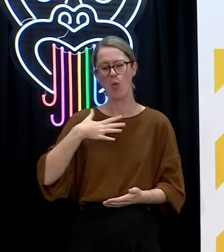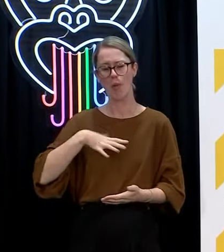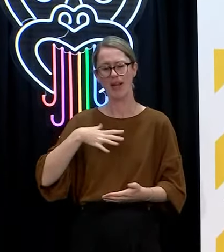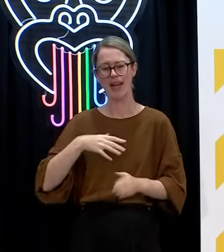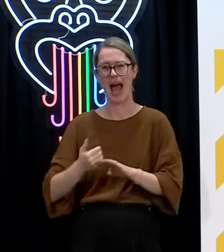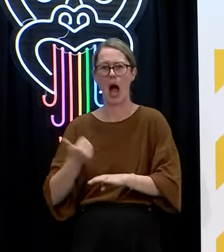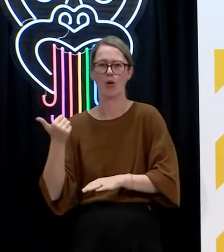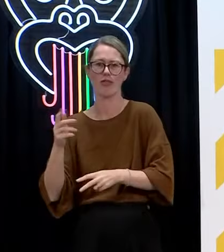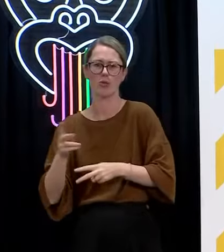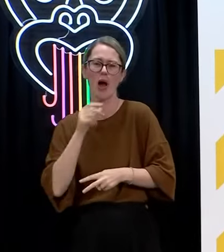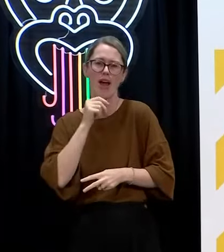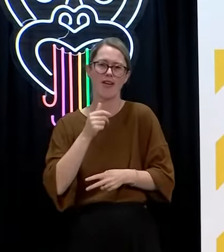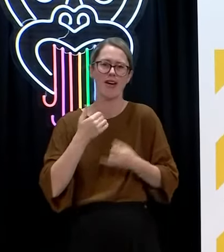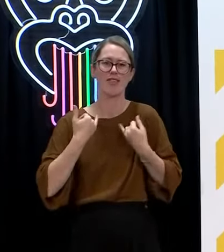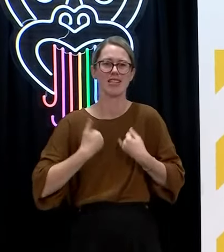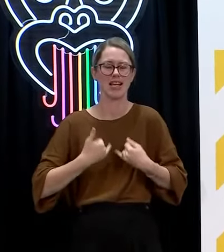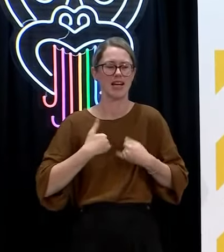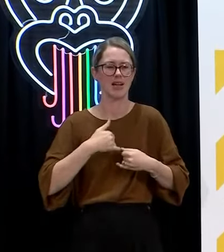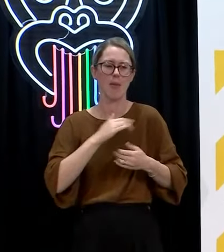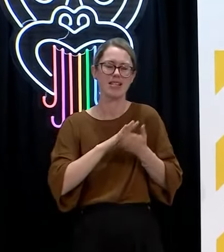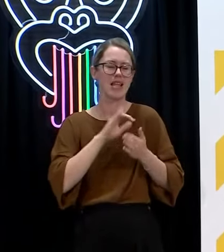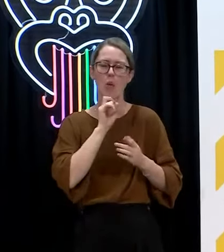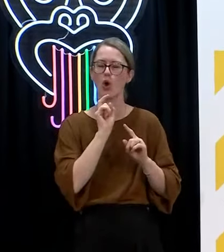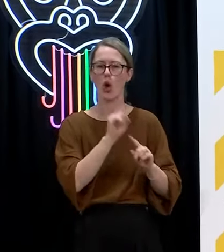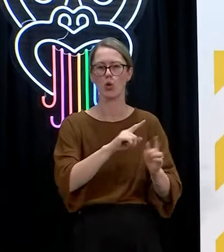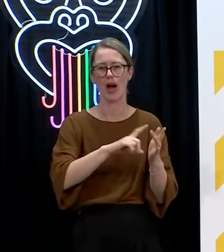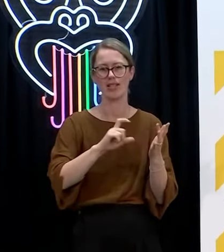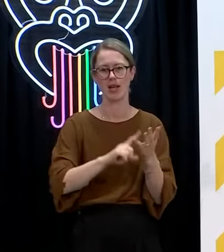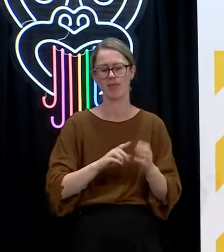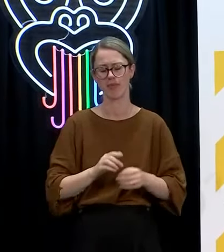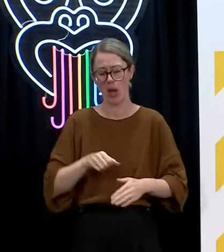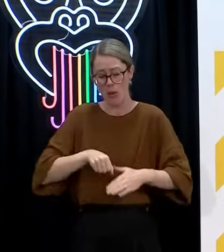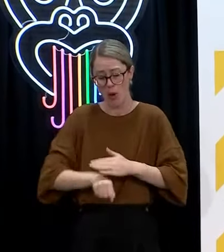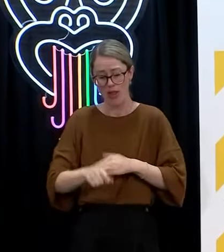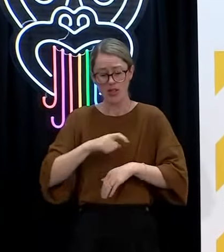indeed, if they're very unwell, out of ICU. Birth is a